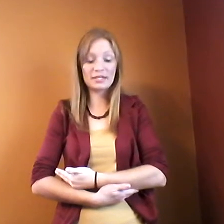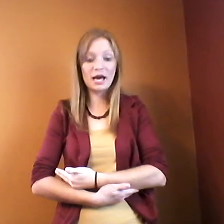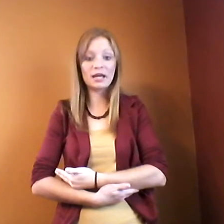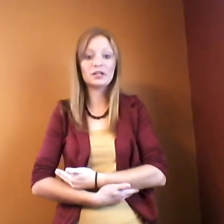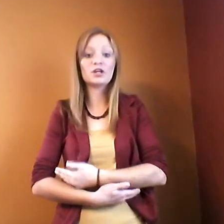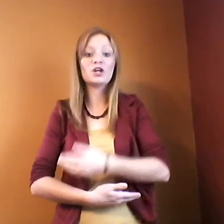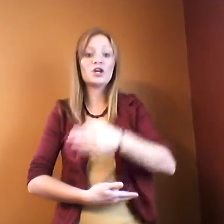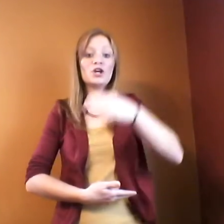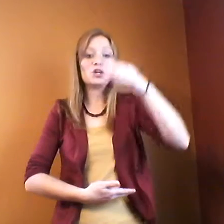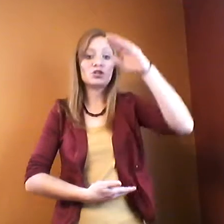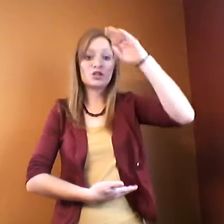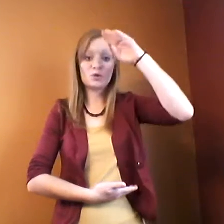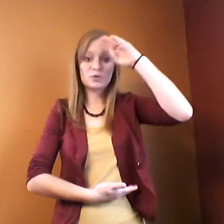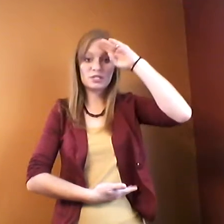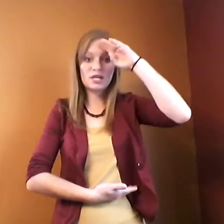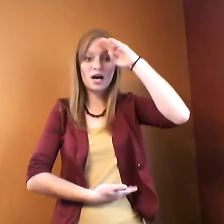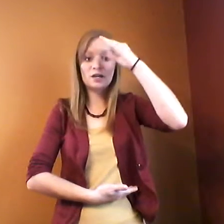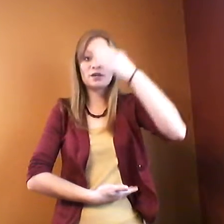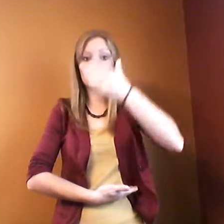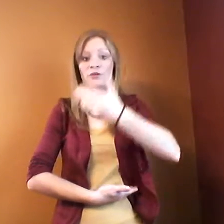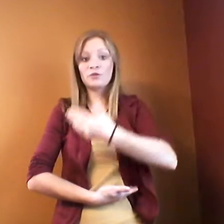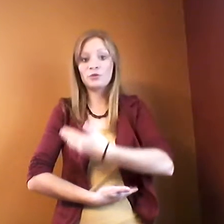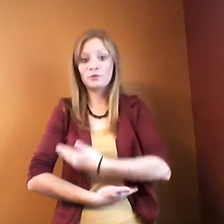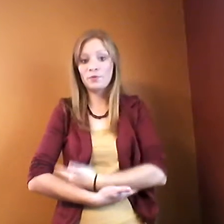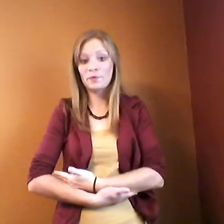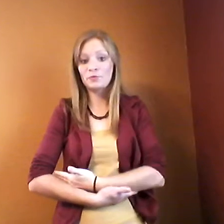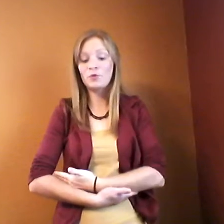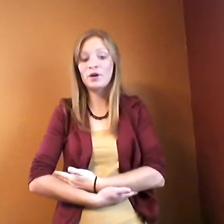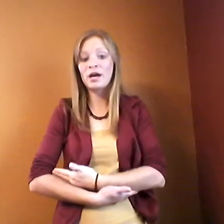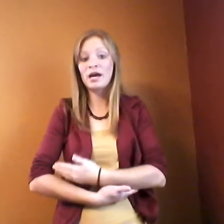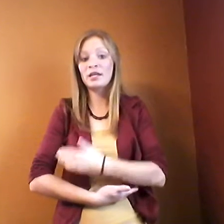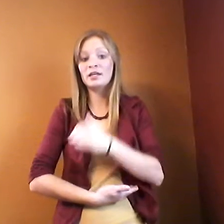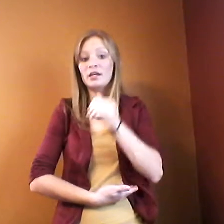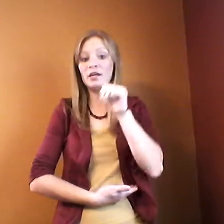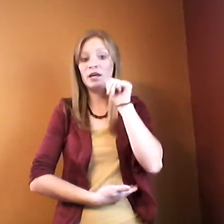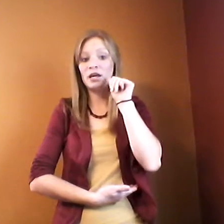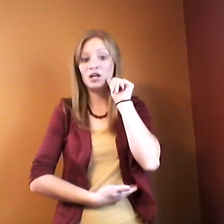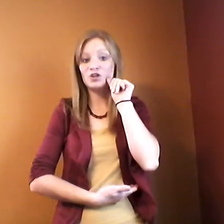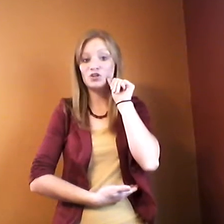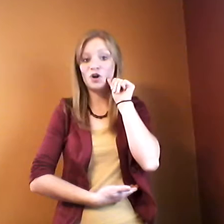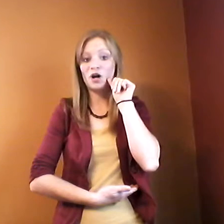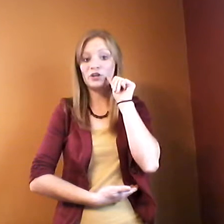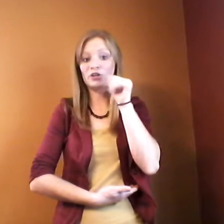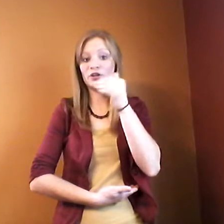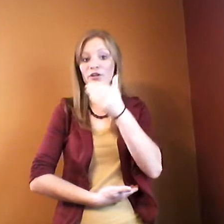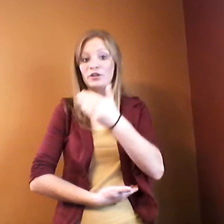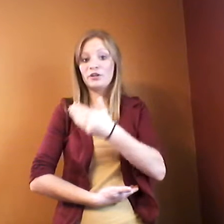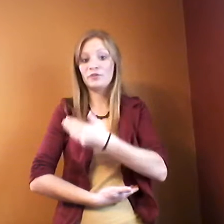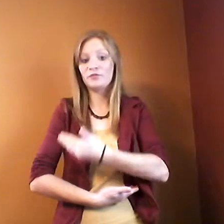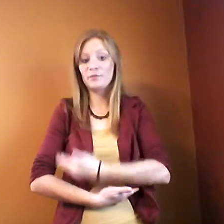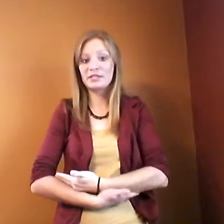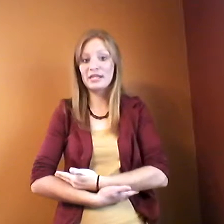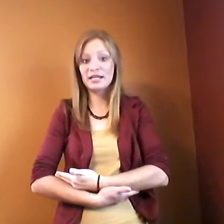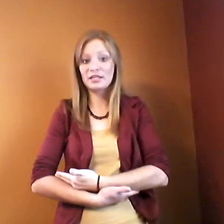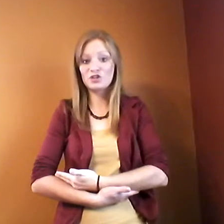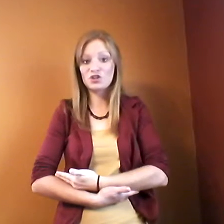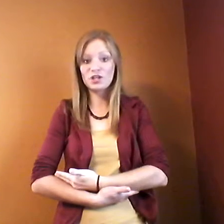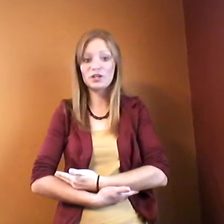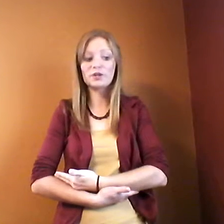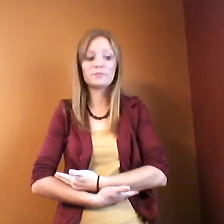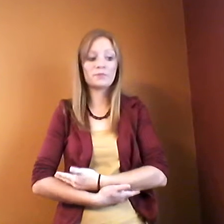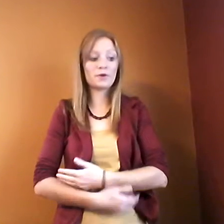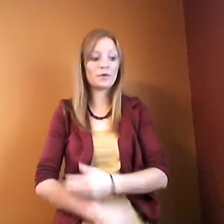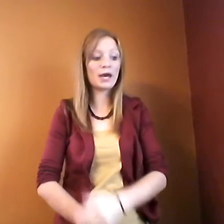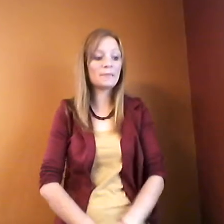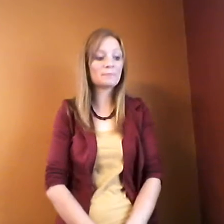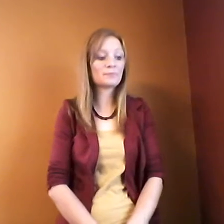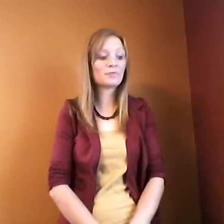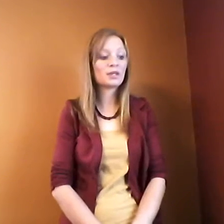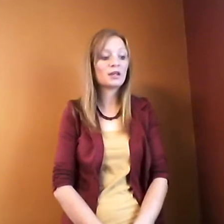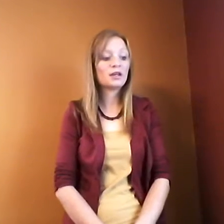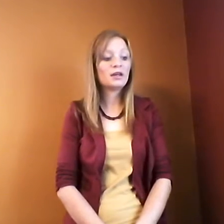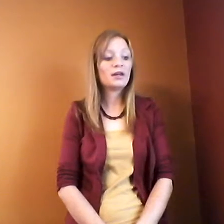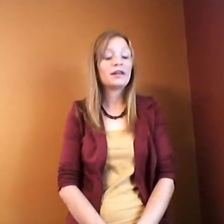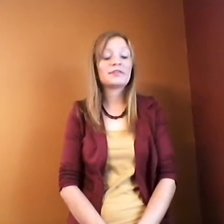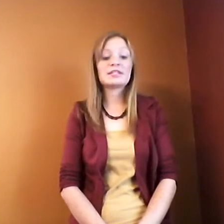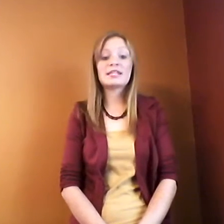sign. So son from the forehead, and daughter from the side of the cheek, okay? The sign